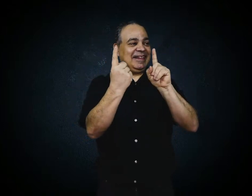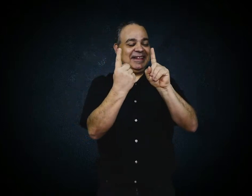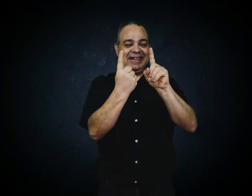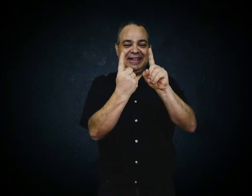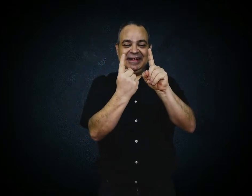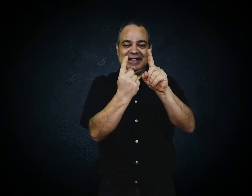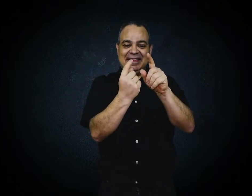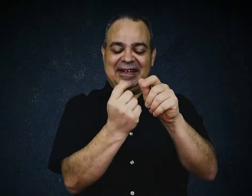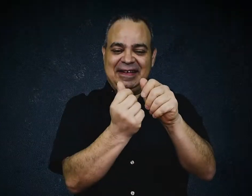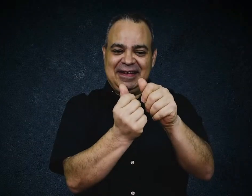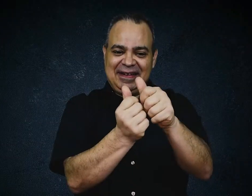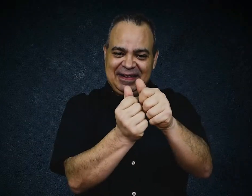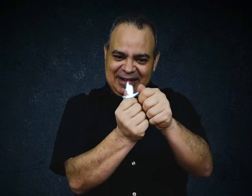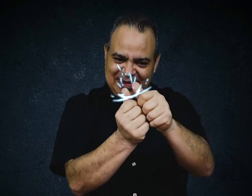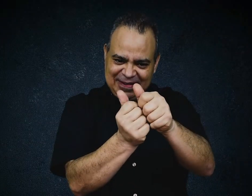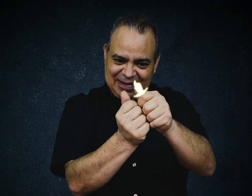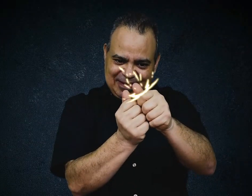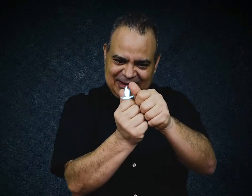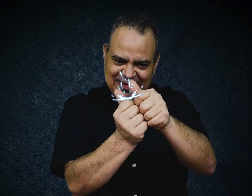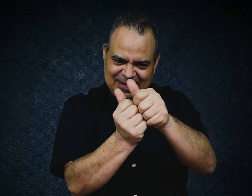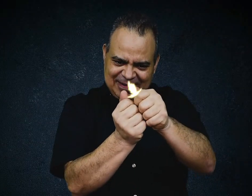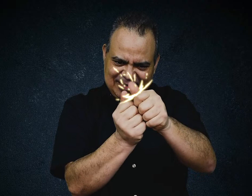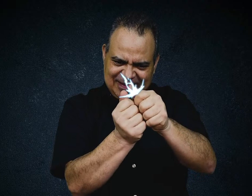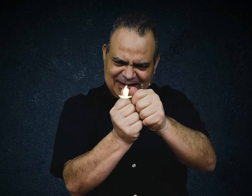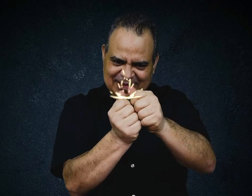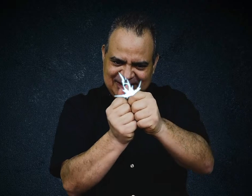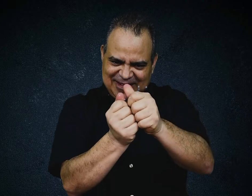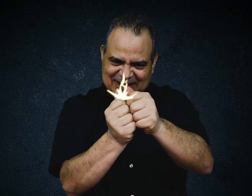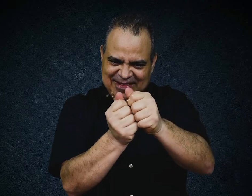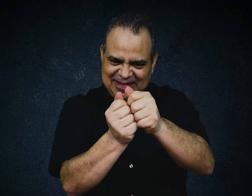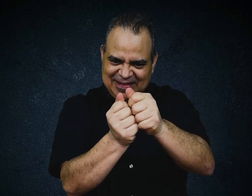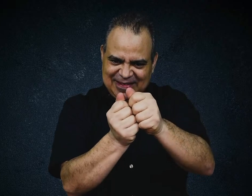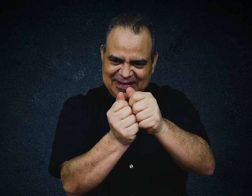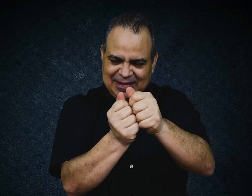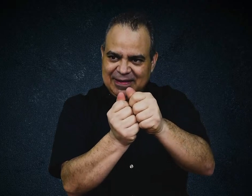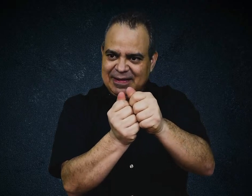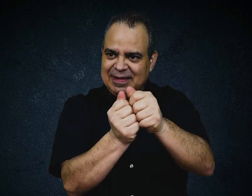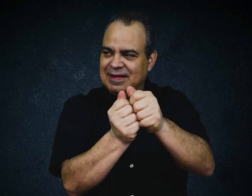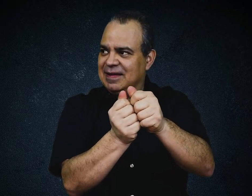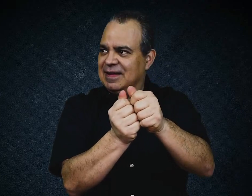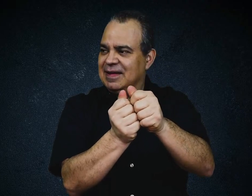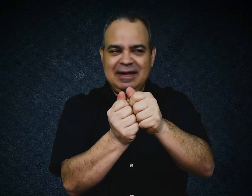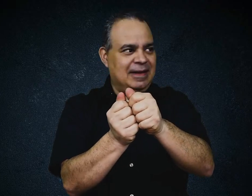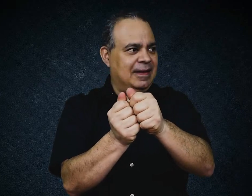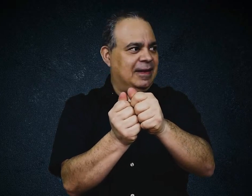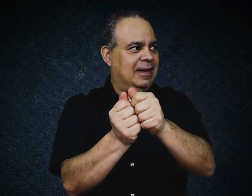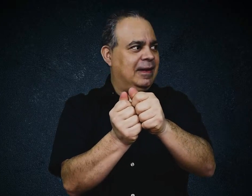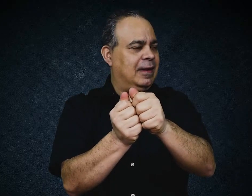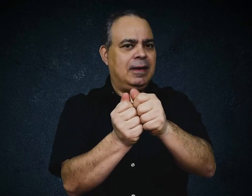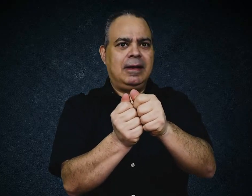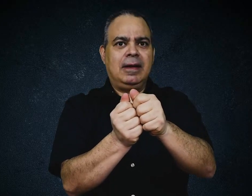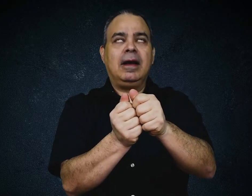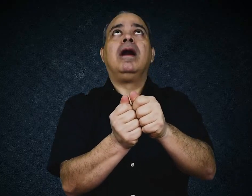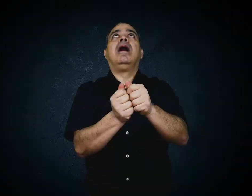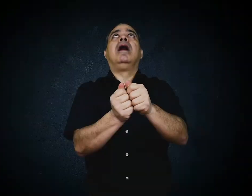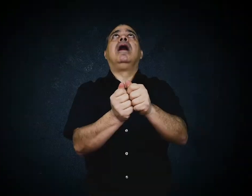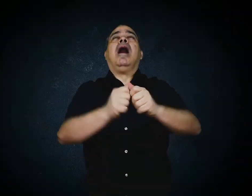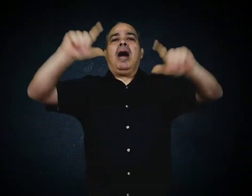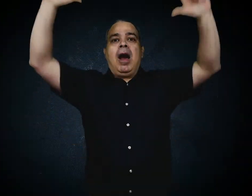many became we few. Then we few became we departed, yet connected through digital word